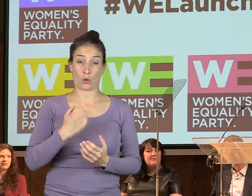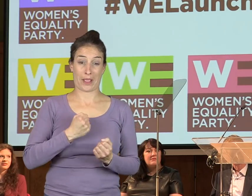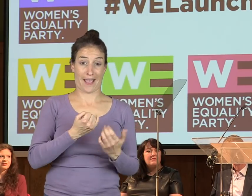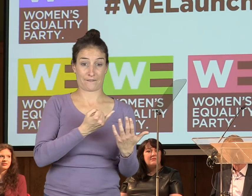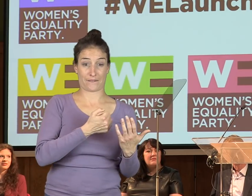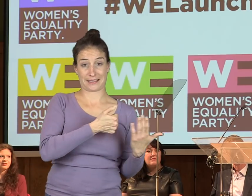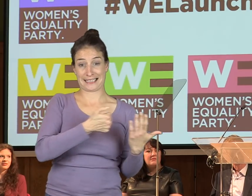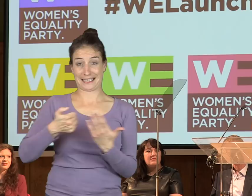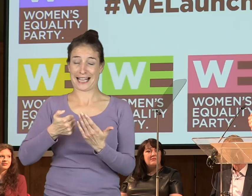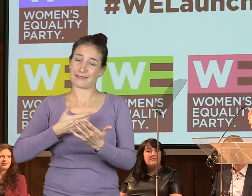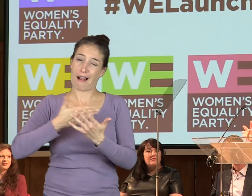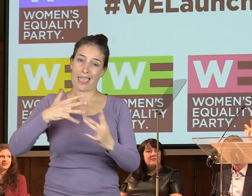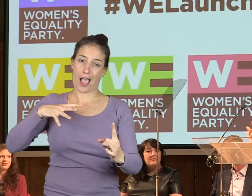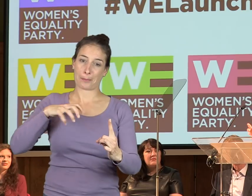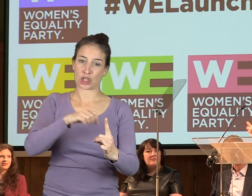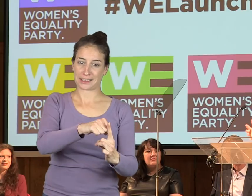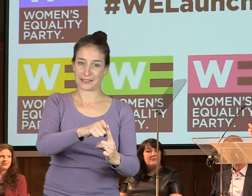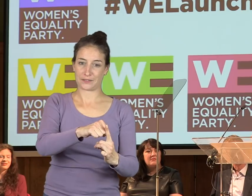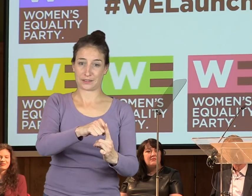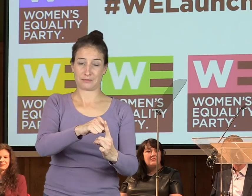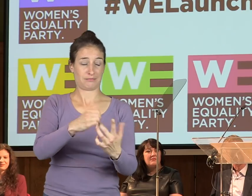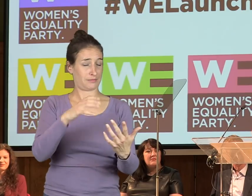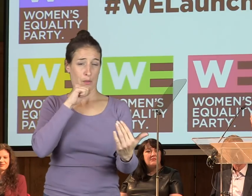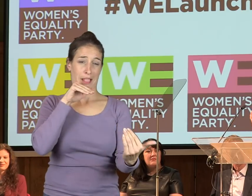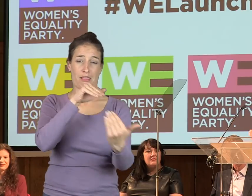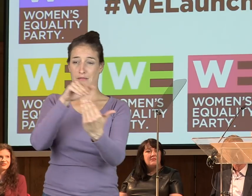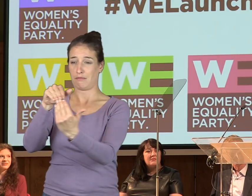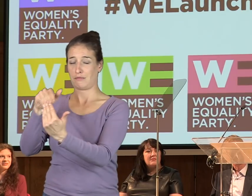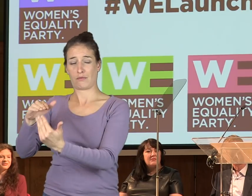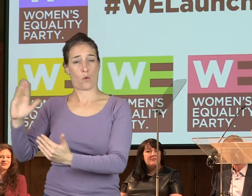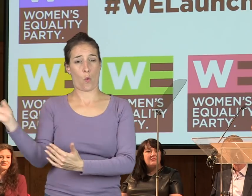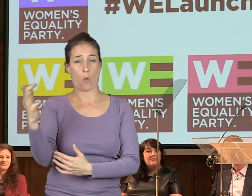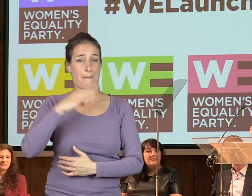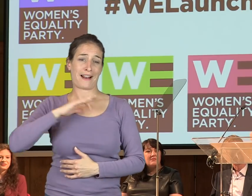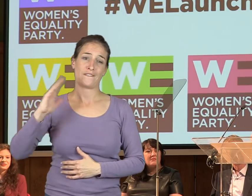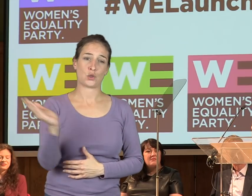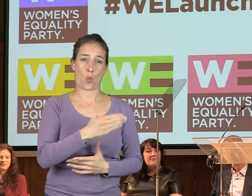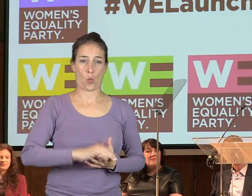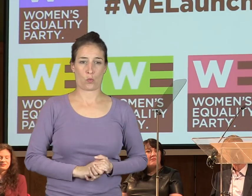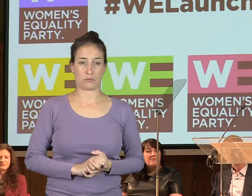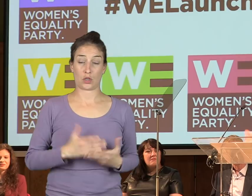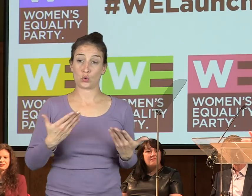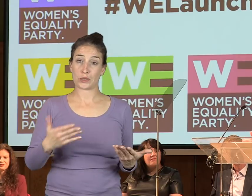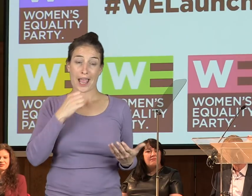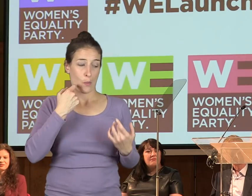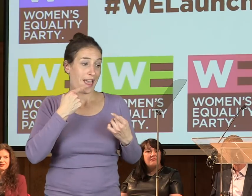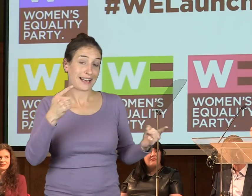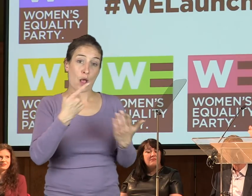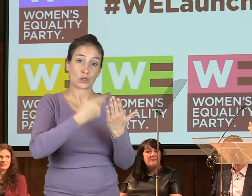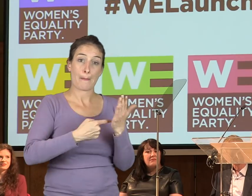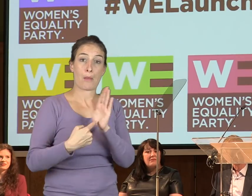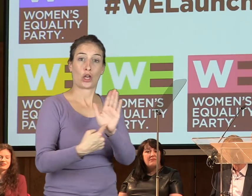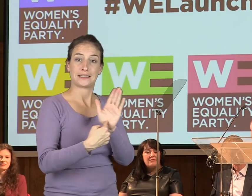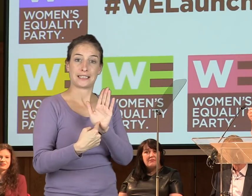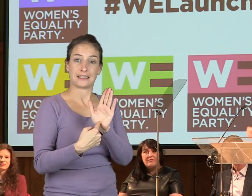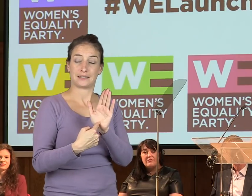the first of the policies to deliver those objectives. These are policies that our members and supporters have been crafting for months up